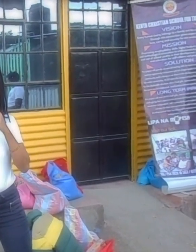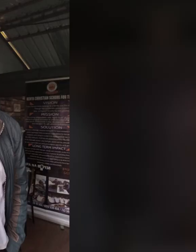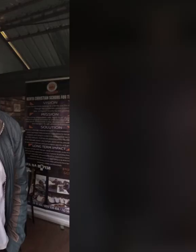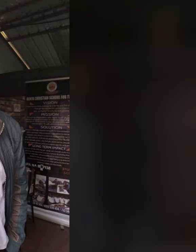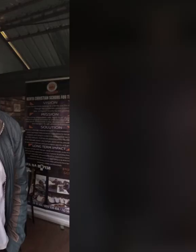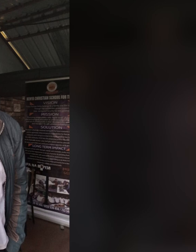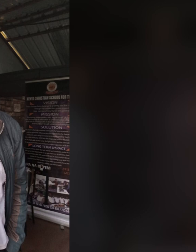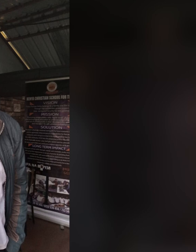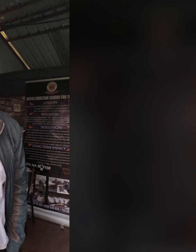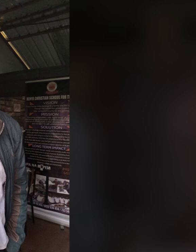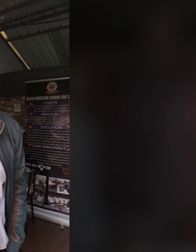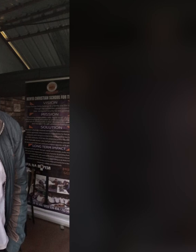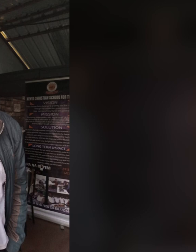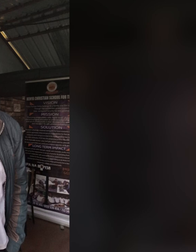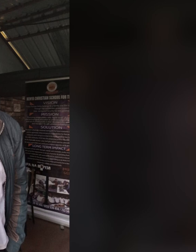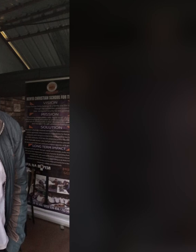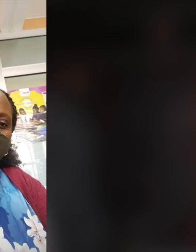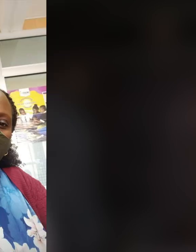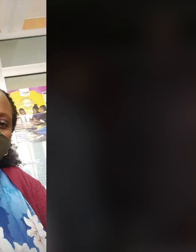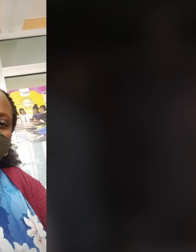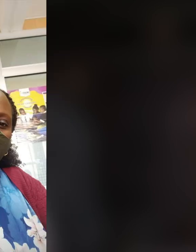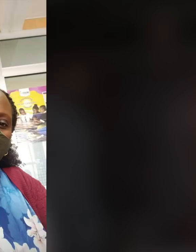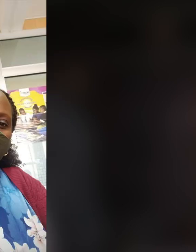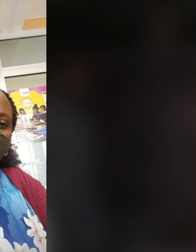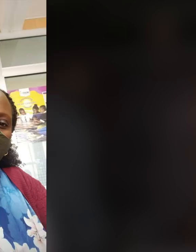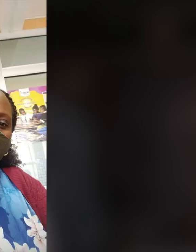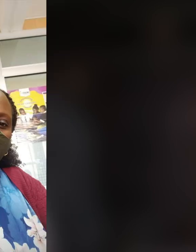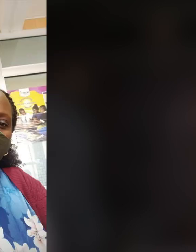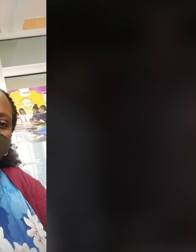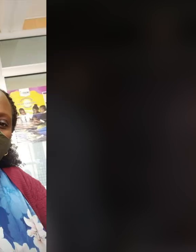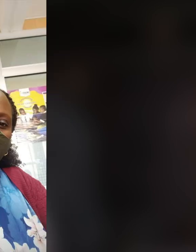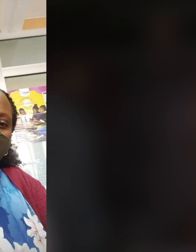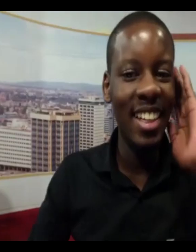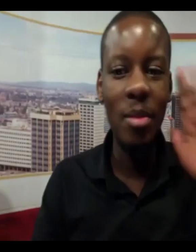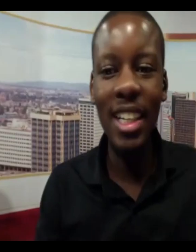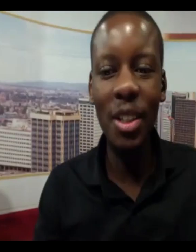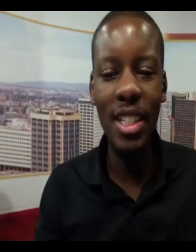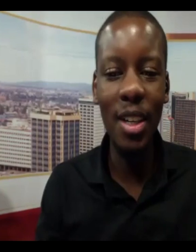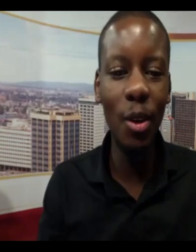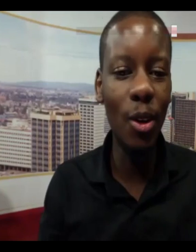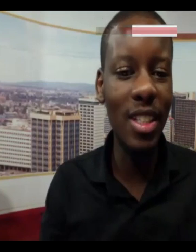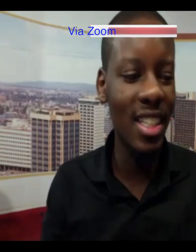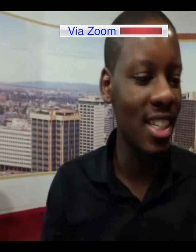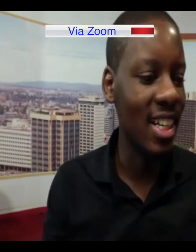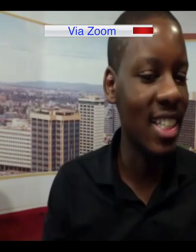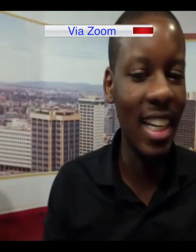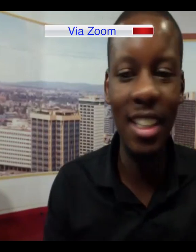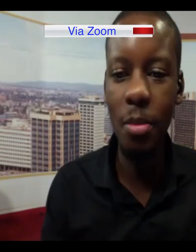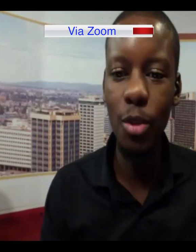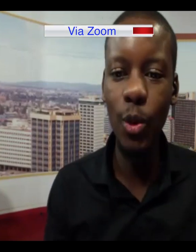Christian School for the Deaf, which produces the masks on a small scale. I'm telling you technology is a challenge, but we